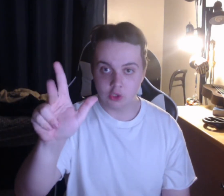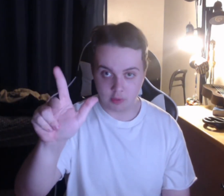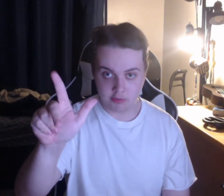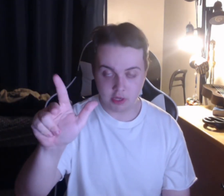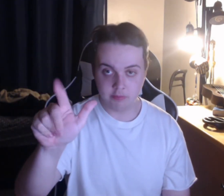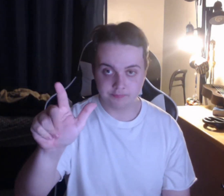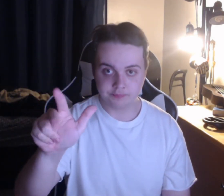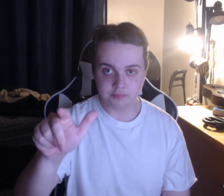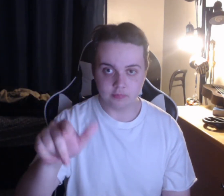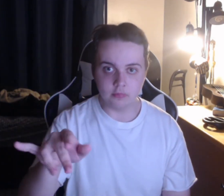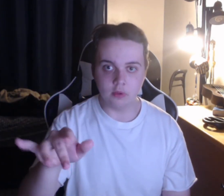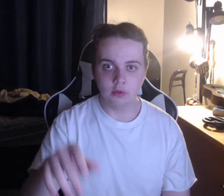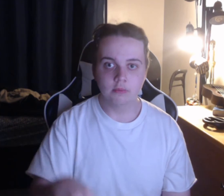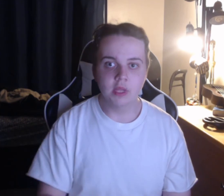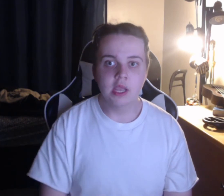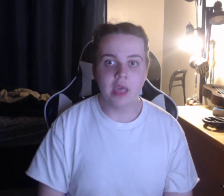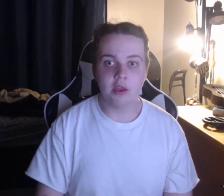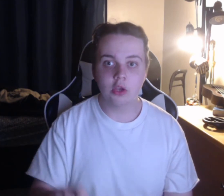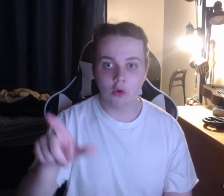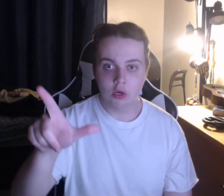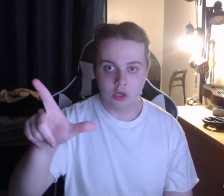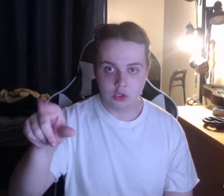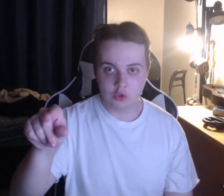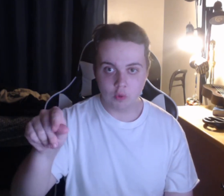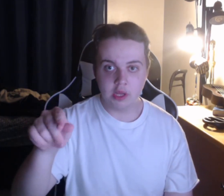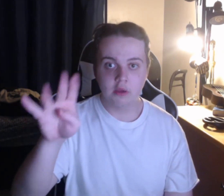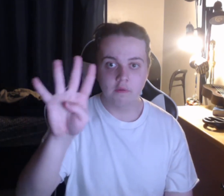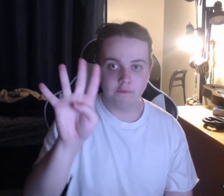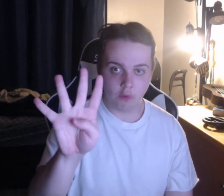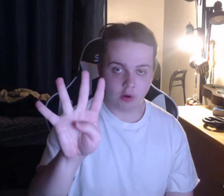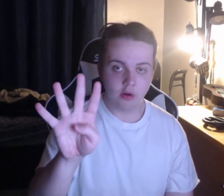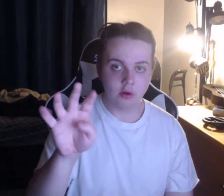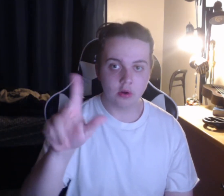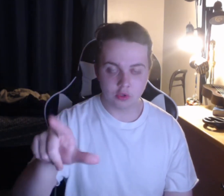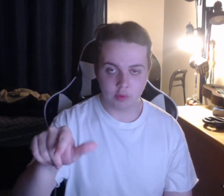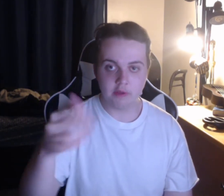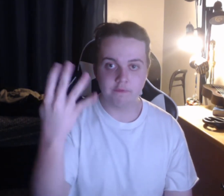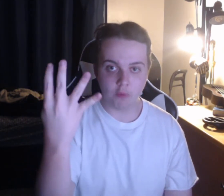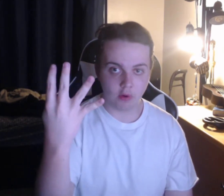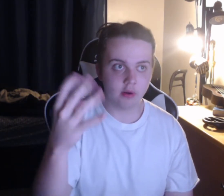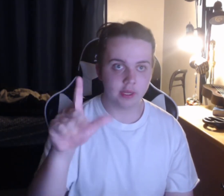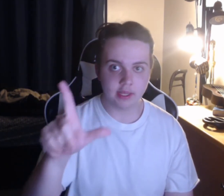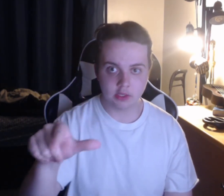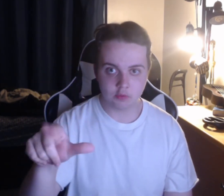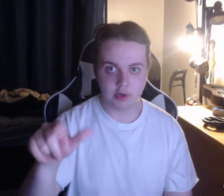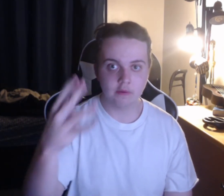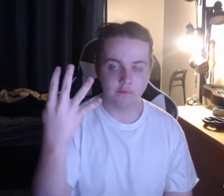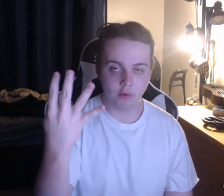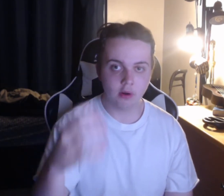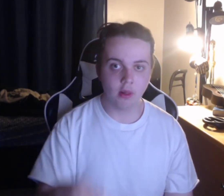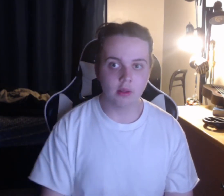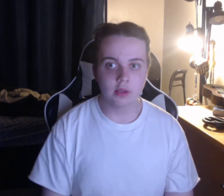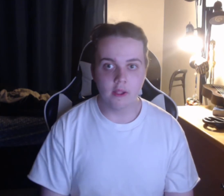23. And then you go 24, or 24, like that, 24. And you